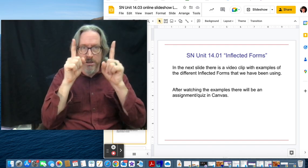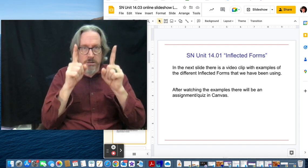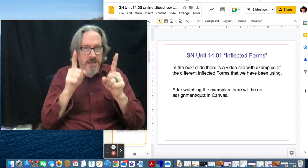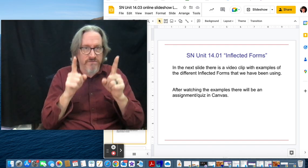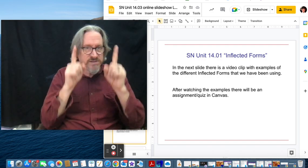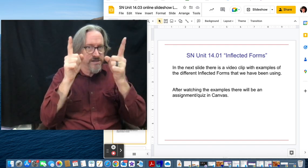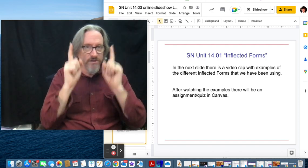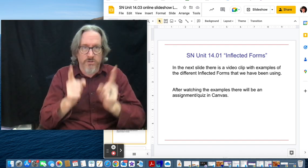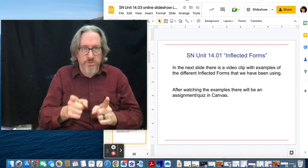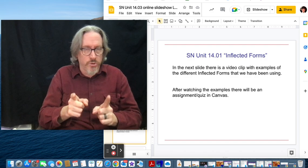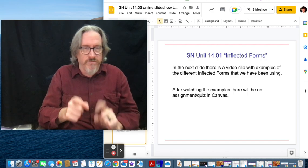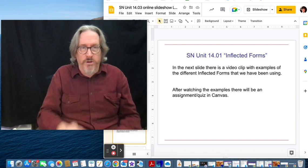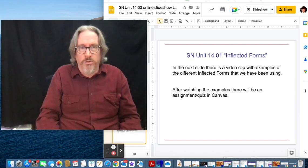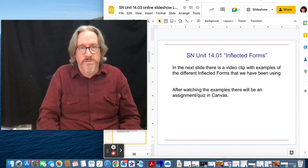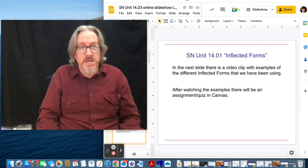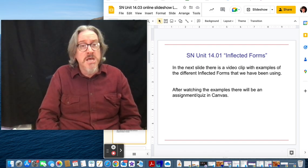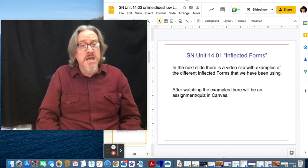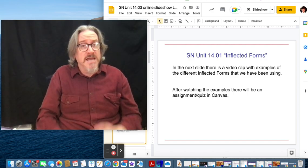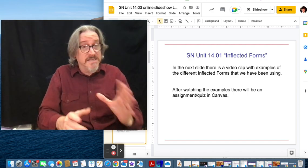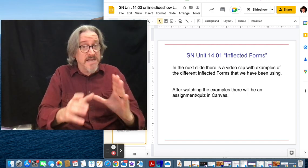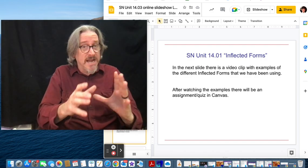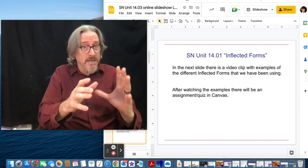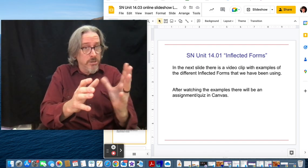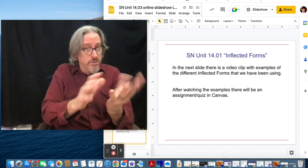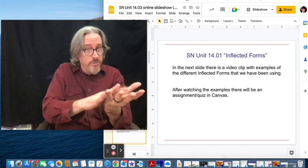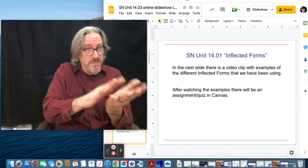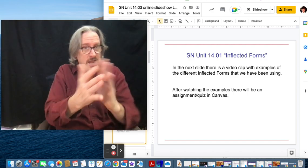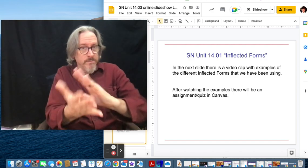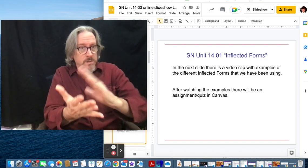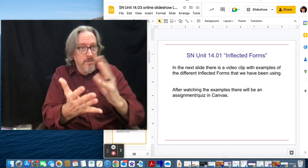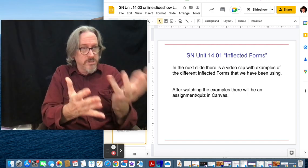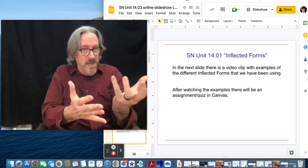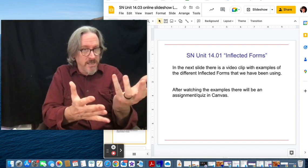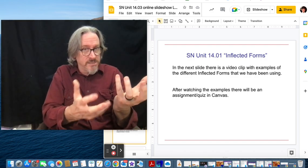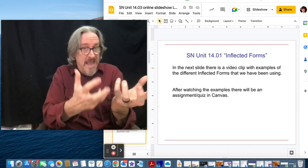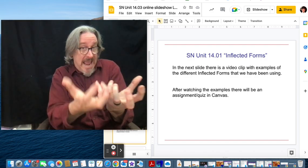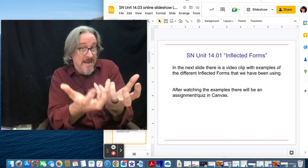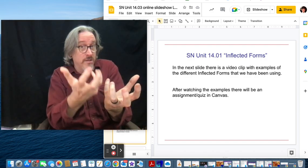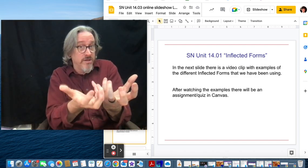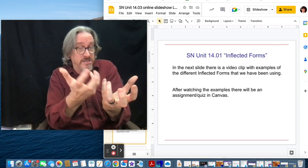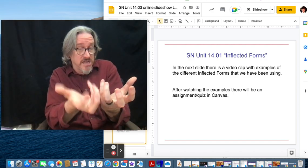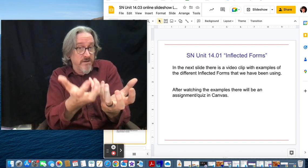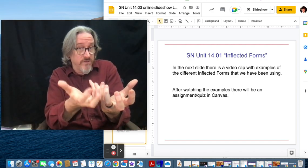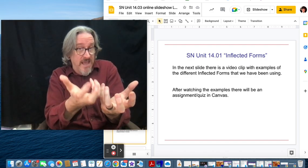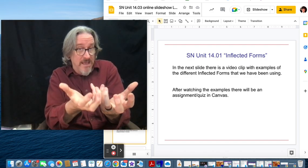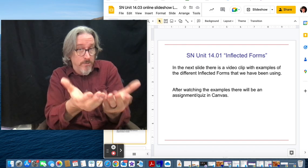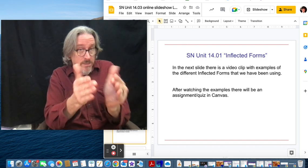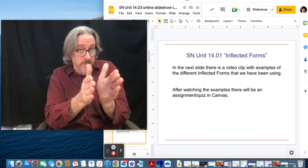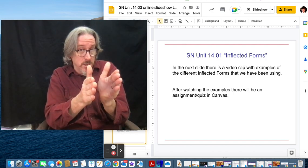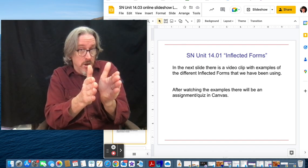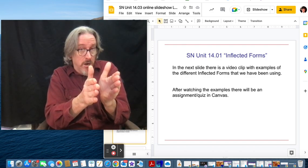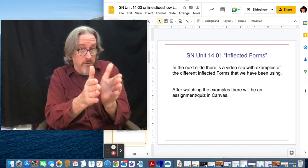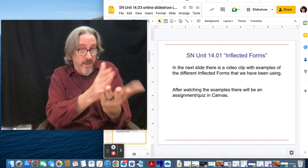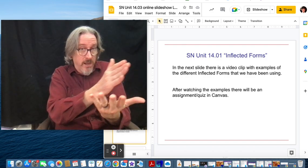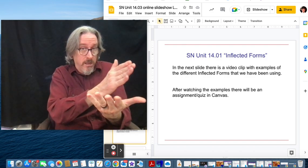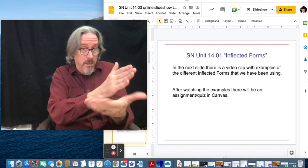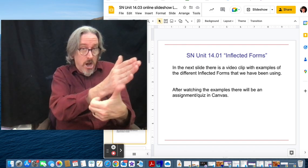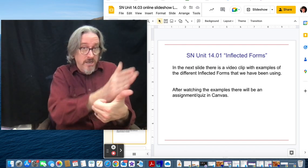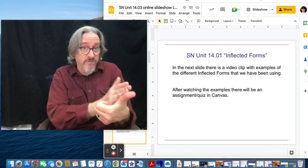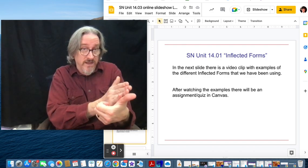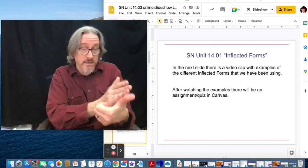these little GIFs, these little short video clips, and decide, do the time signs and the sign for the ailment, are